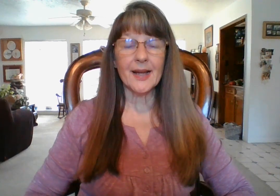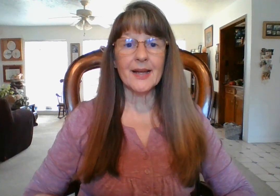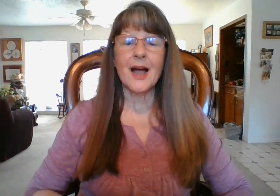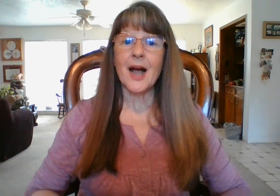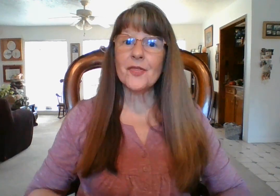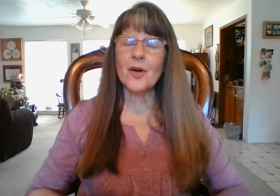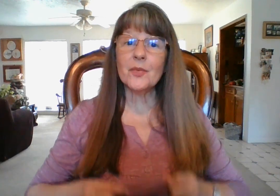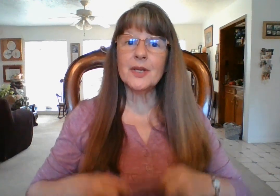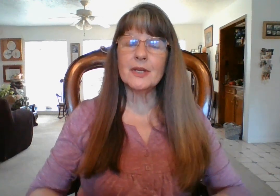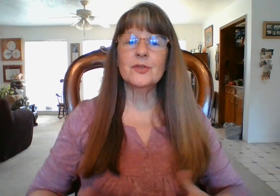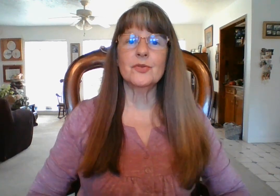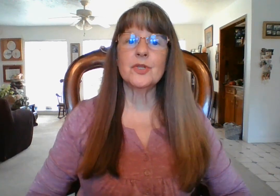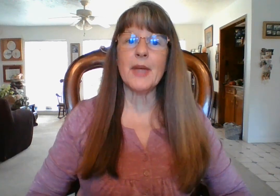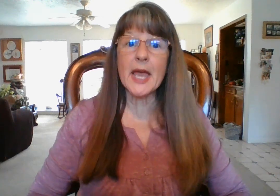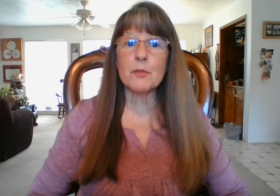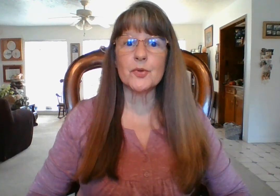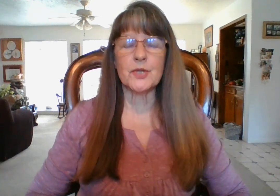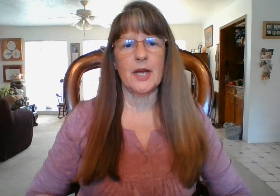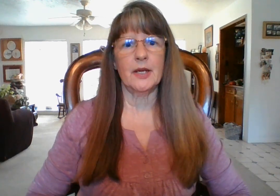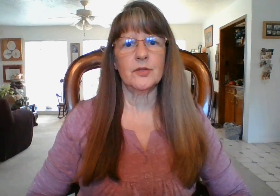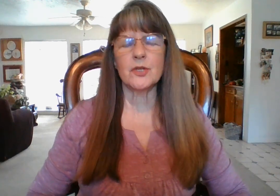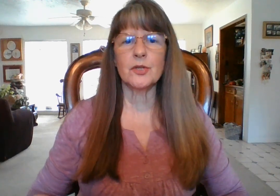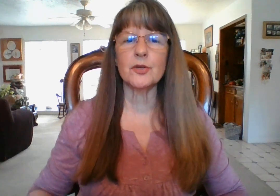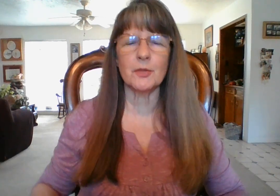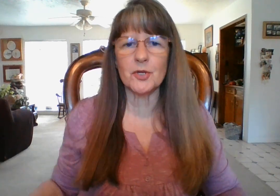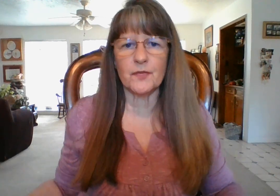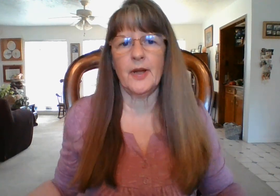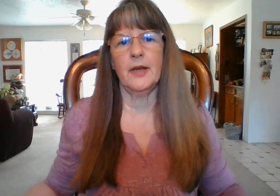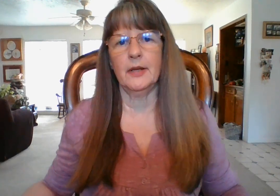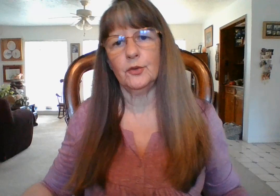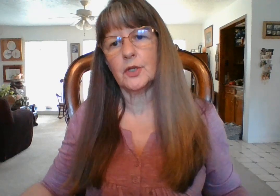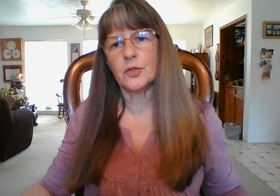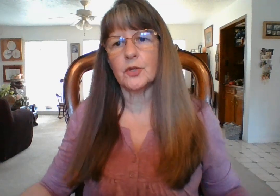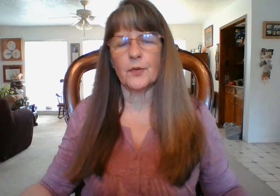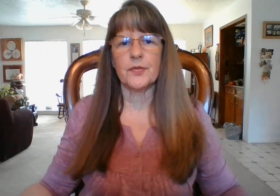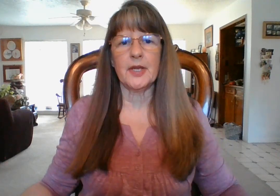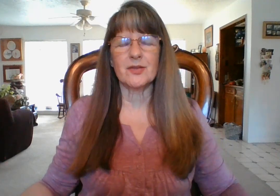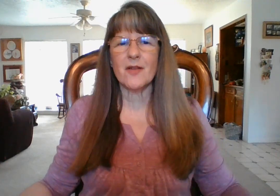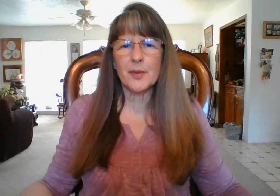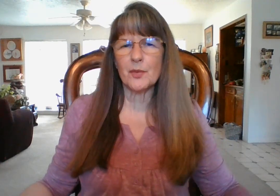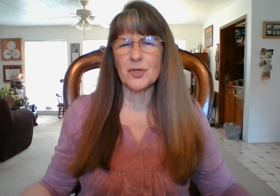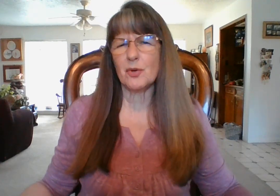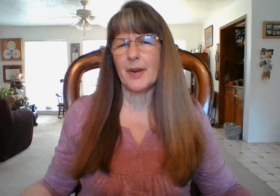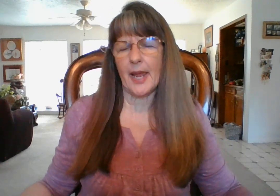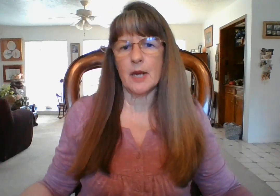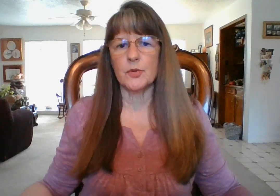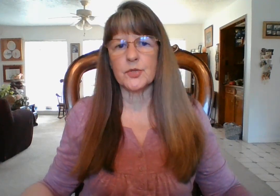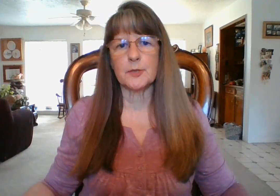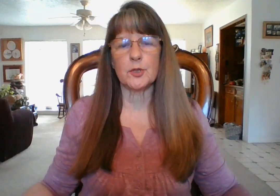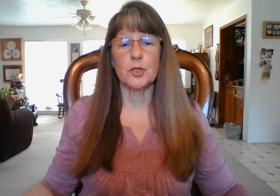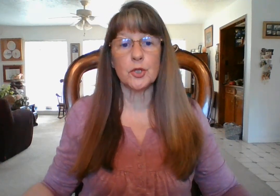Hi, I thought we could do some animal signs because they're so much fun and you can do different things. And everybody wants to know about animals, especially